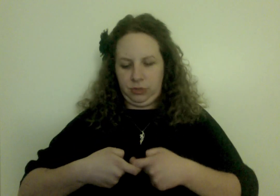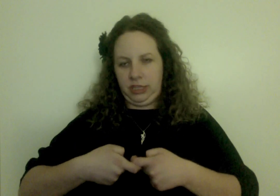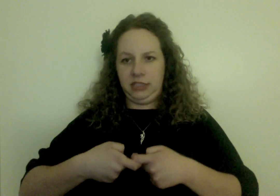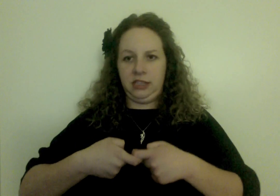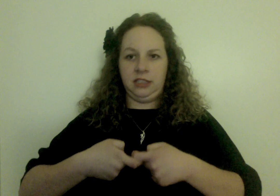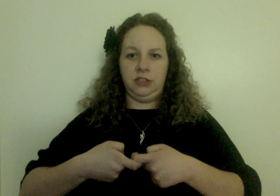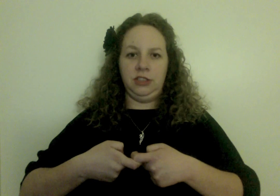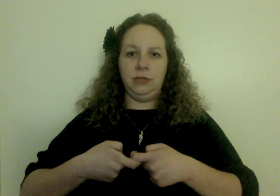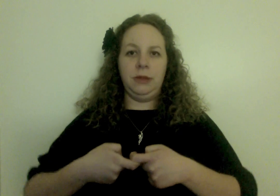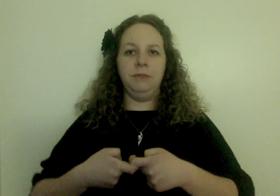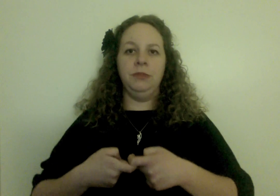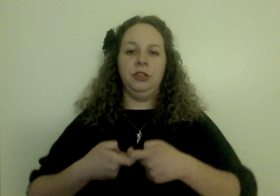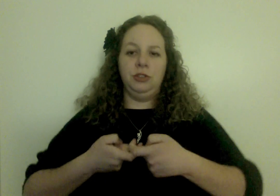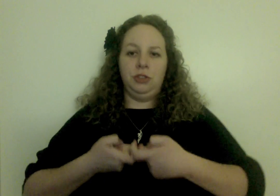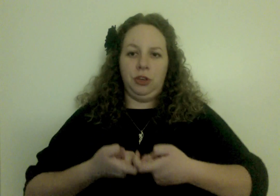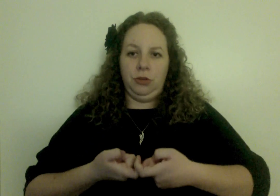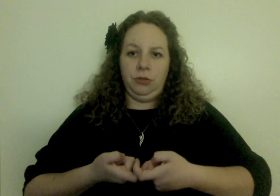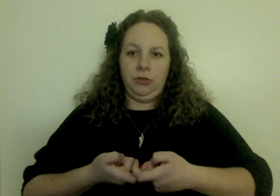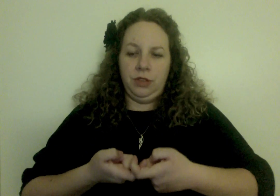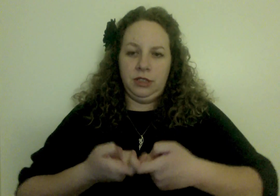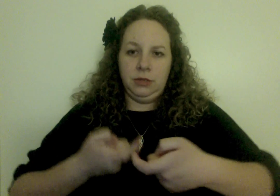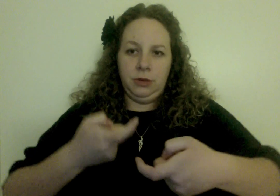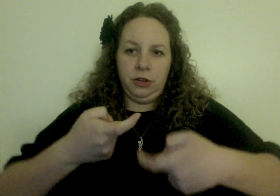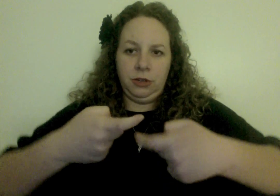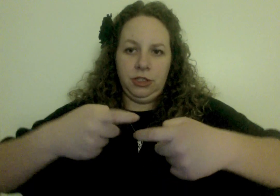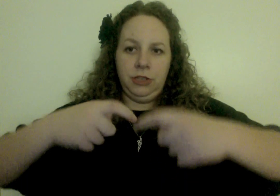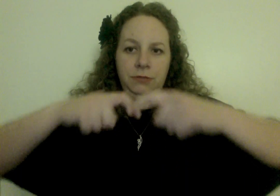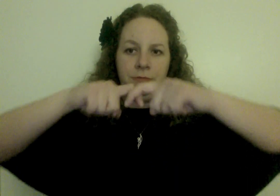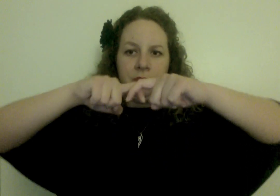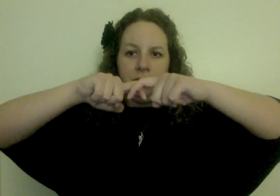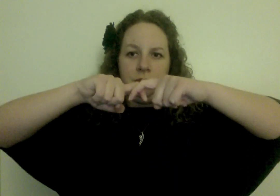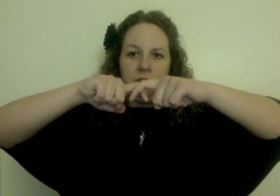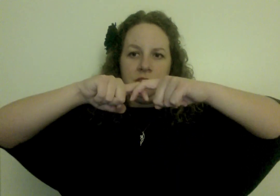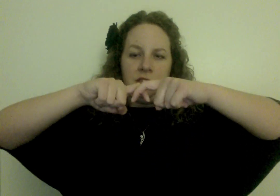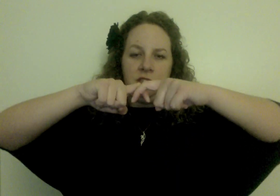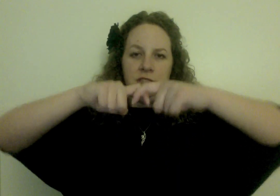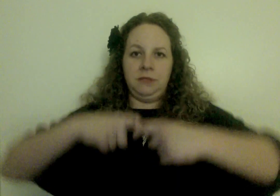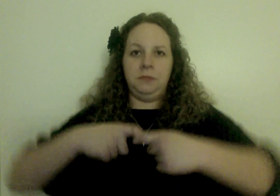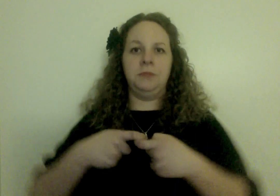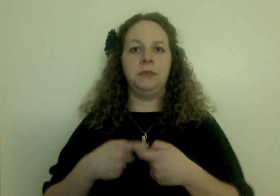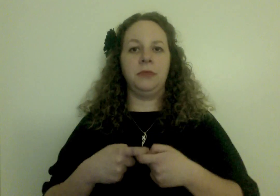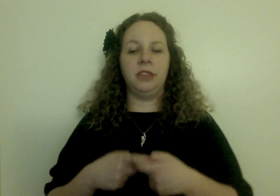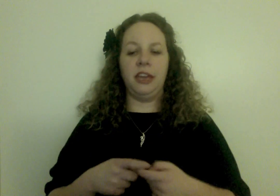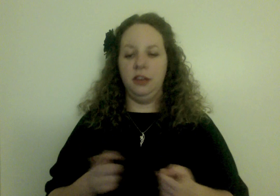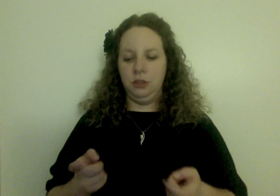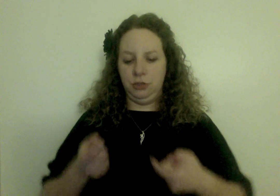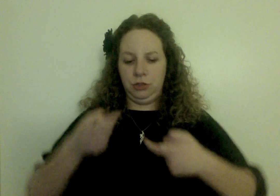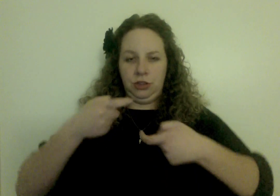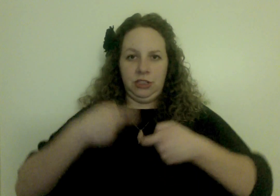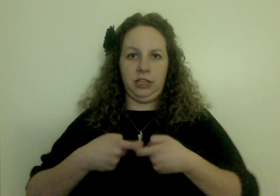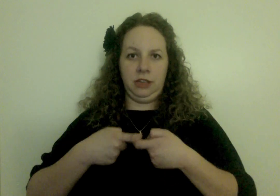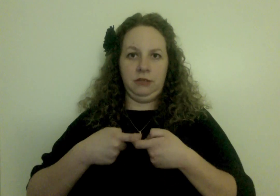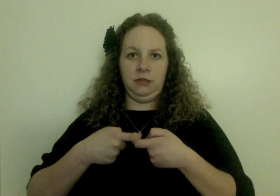leg is tucked under this way. So this is what you're going to do. Okay, so it looks like this. Okay, so they're sitting this